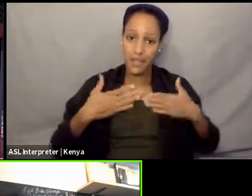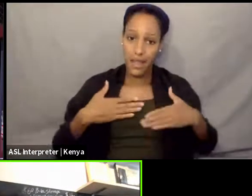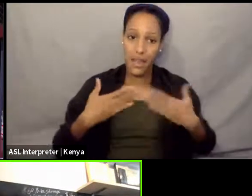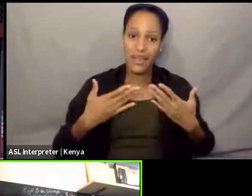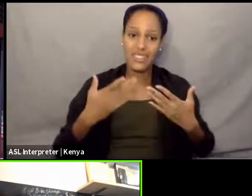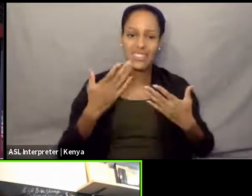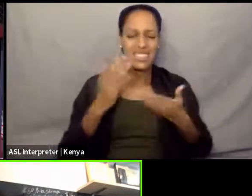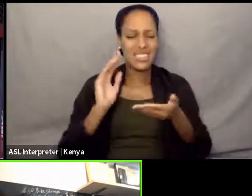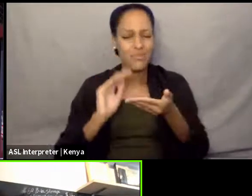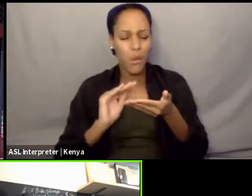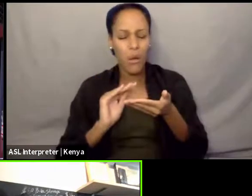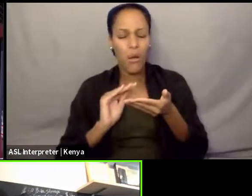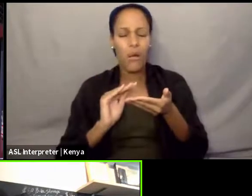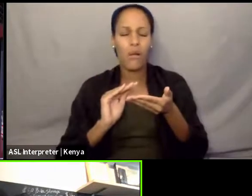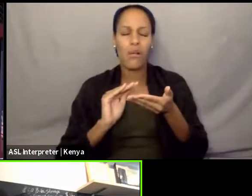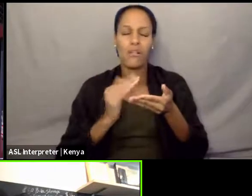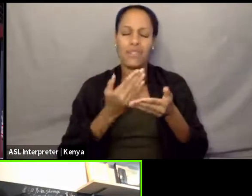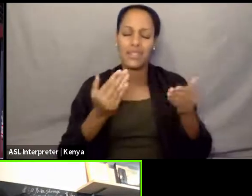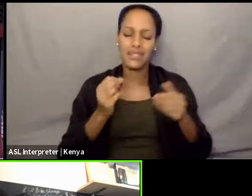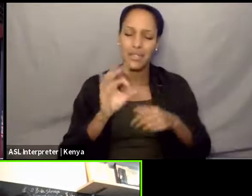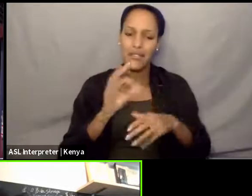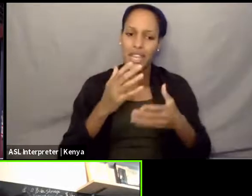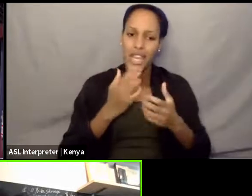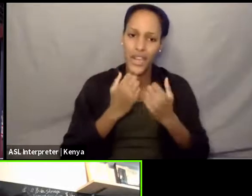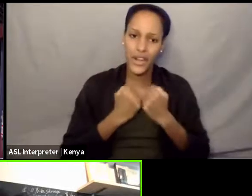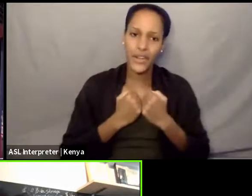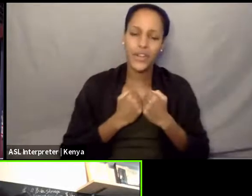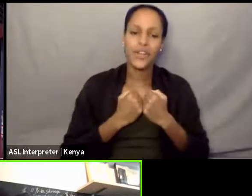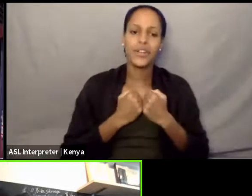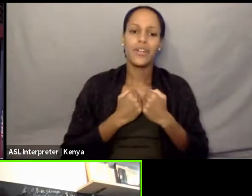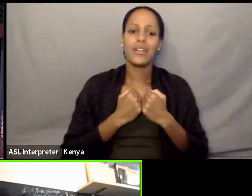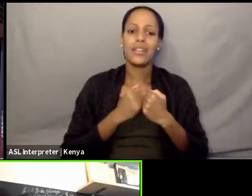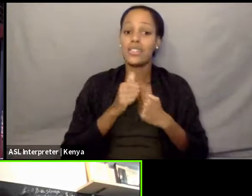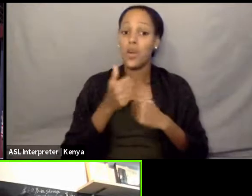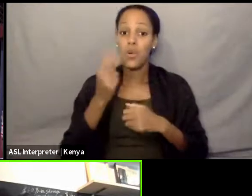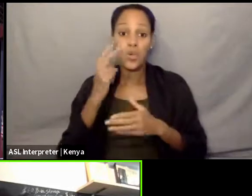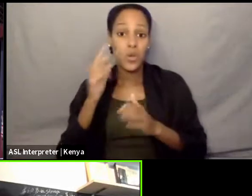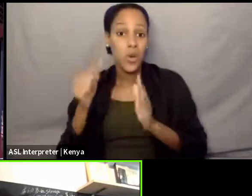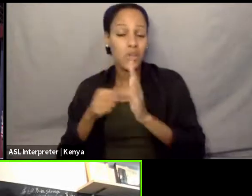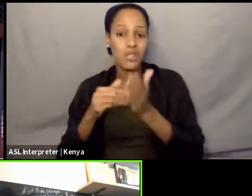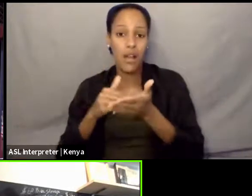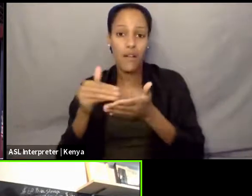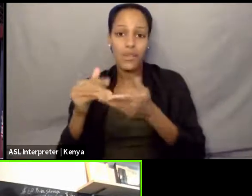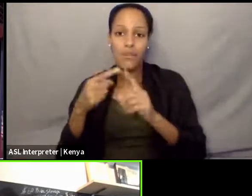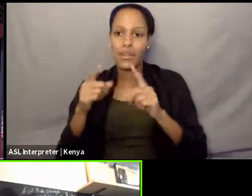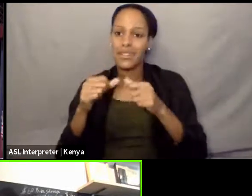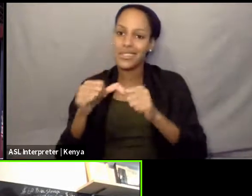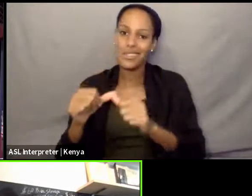these little instances of care that go unnoticed, but that are sort of constant.